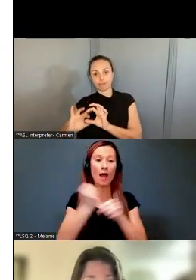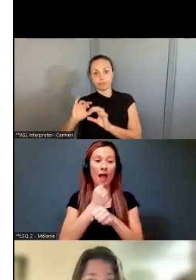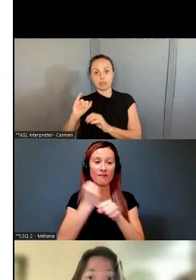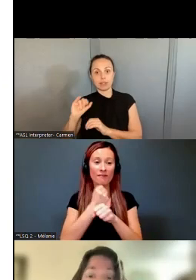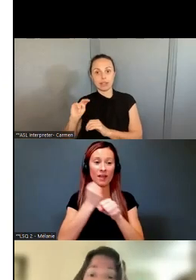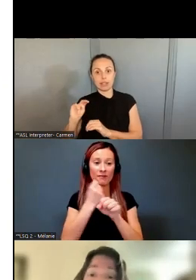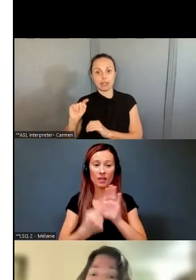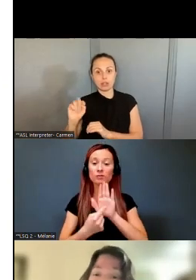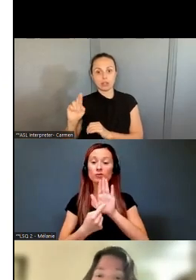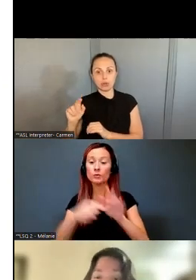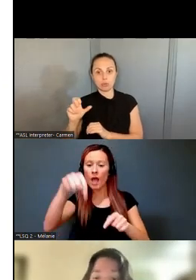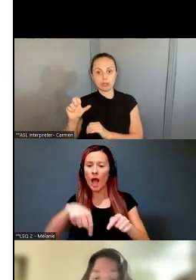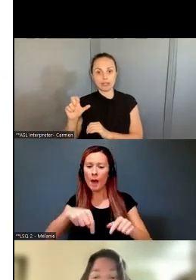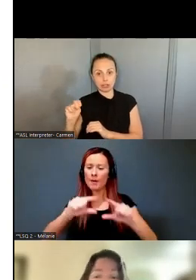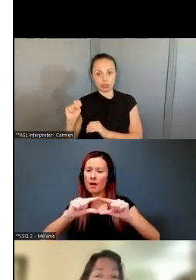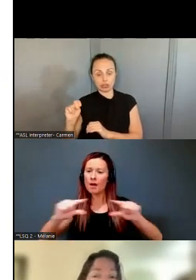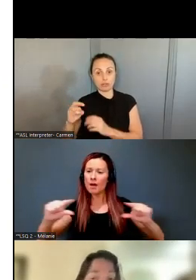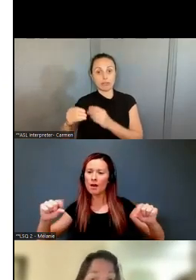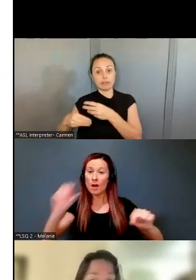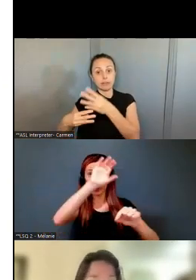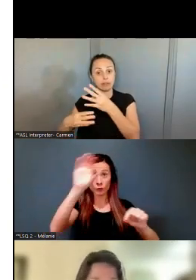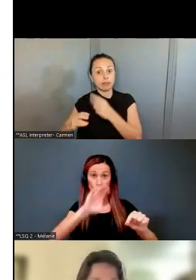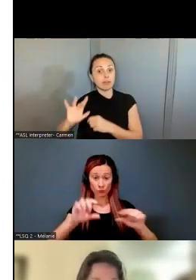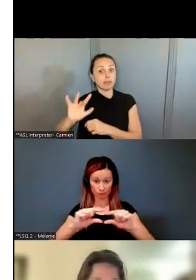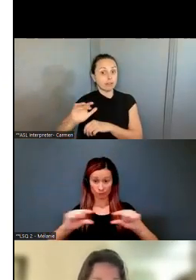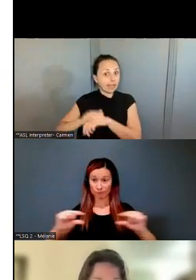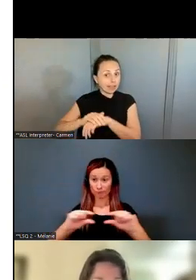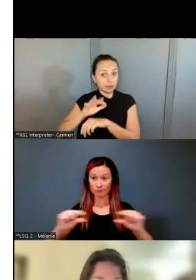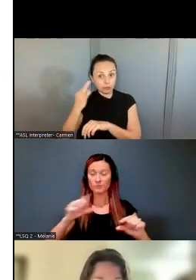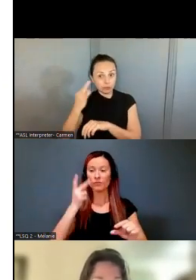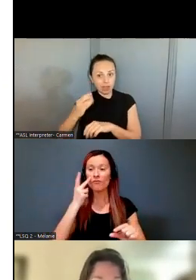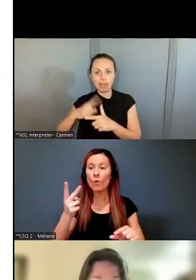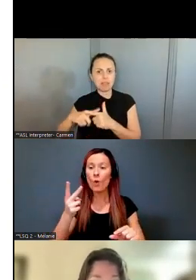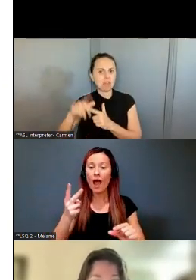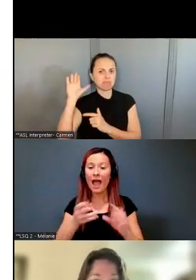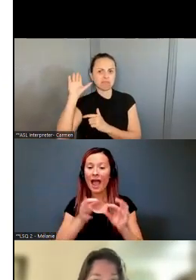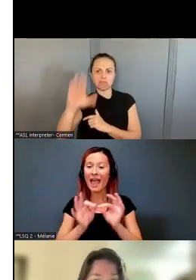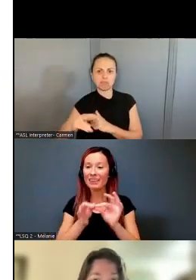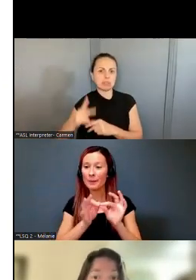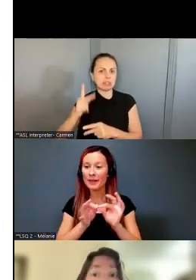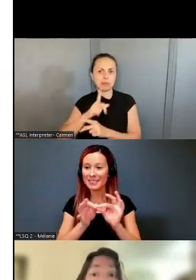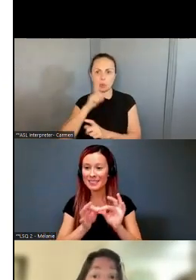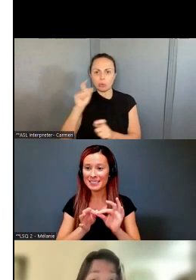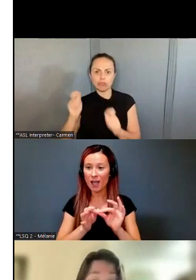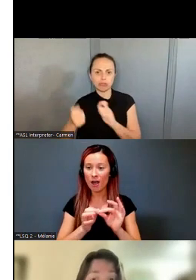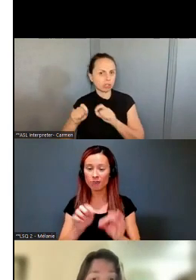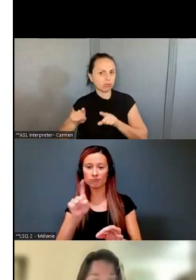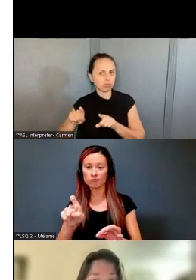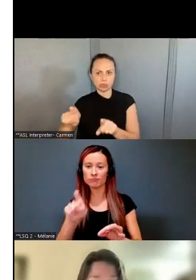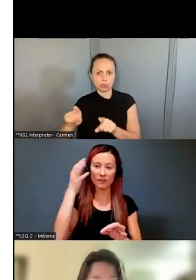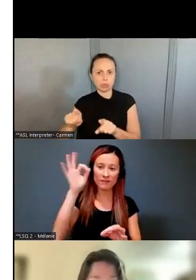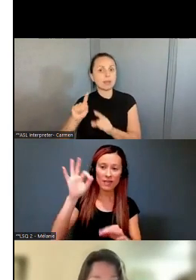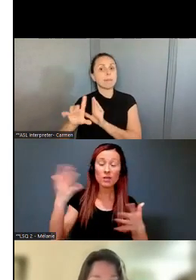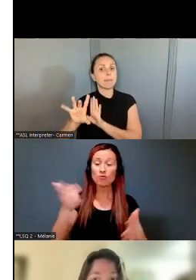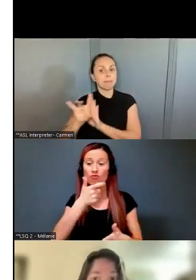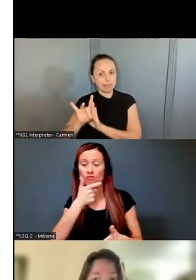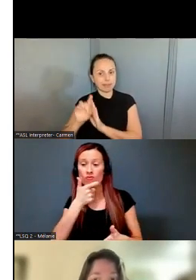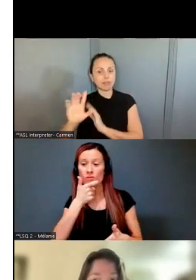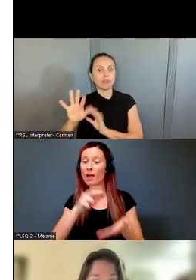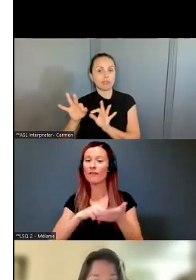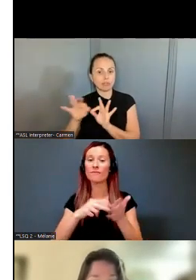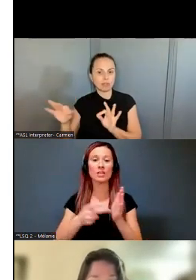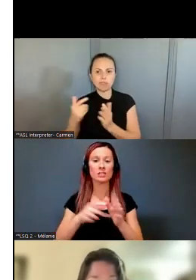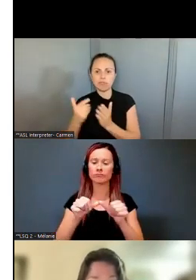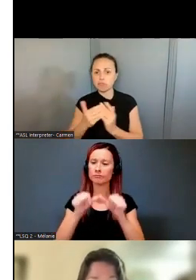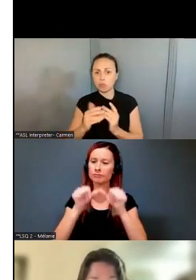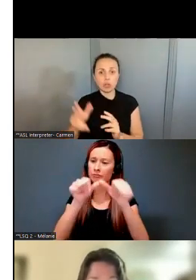menu. Once you select this option, you will not need to change the language settings again during the presentation. You must select a language, even if you